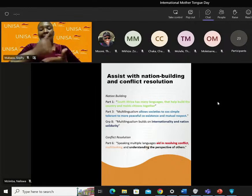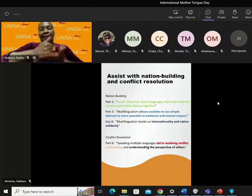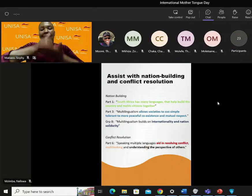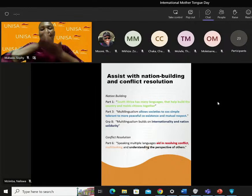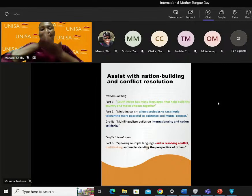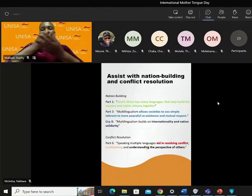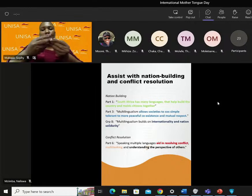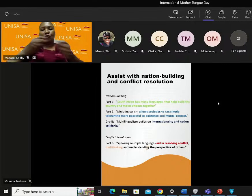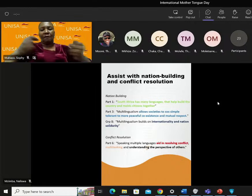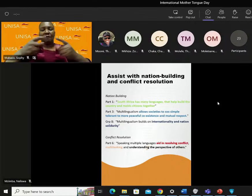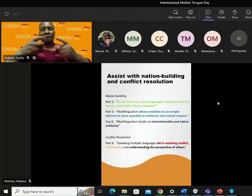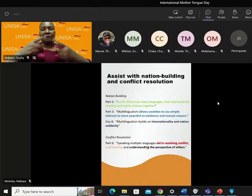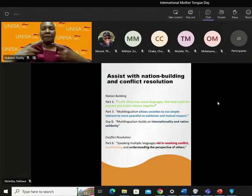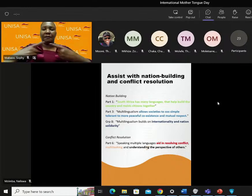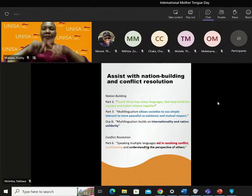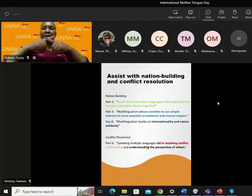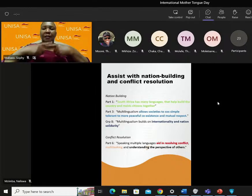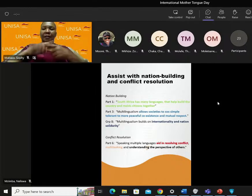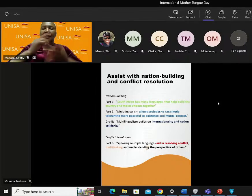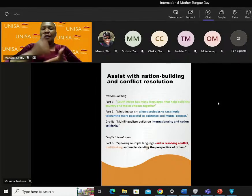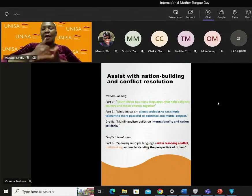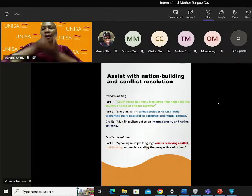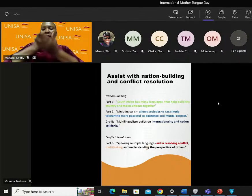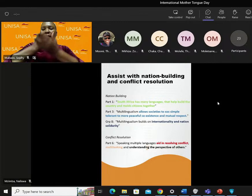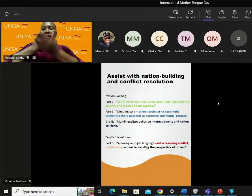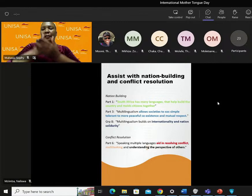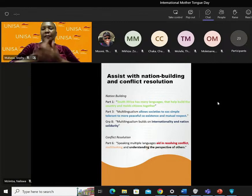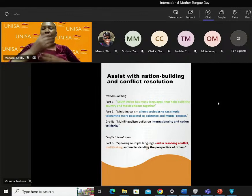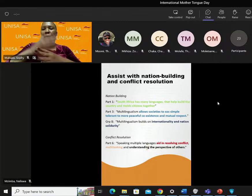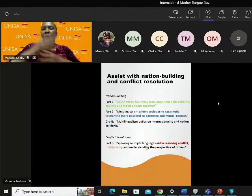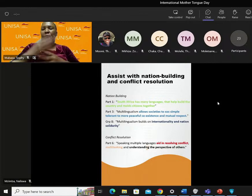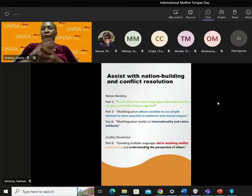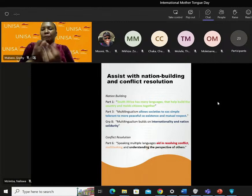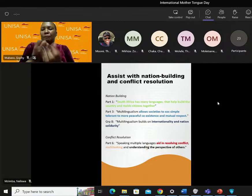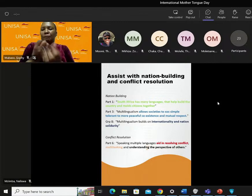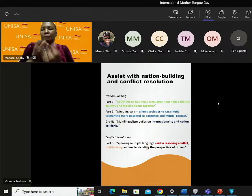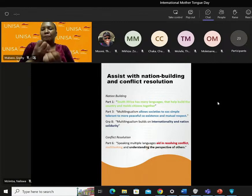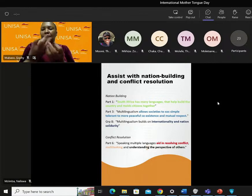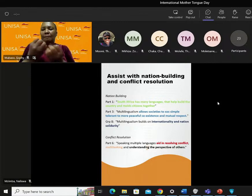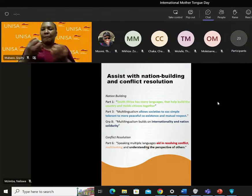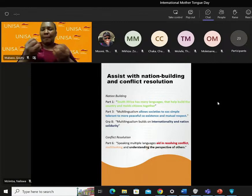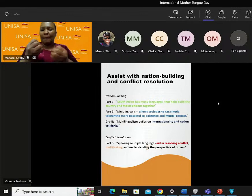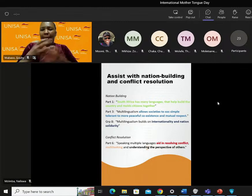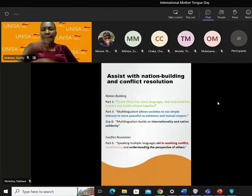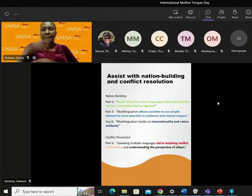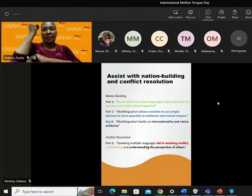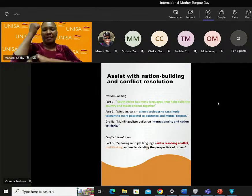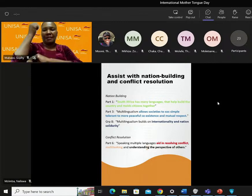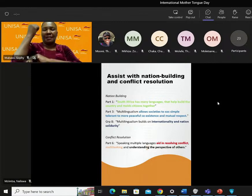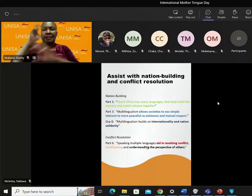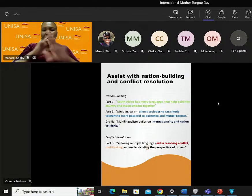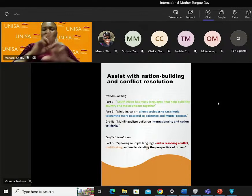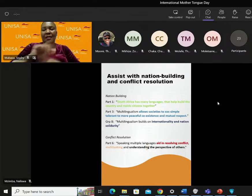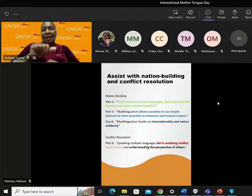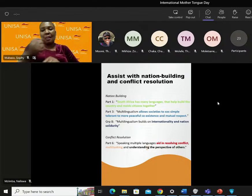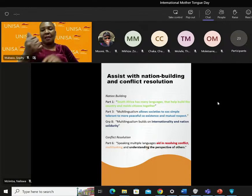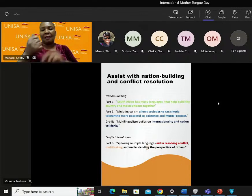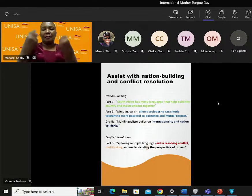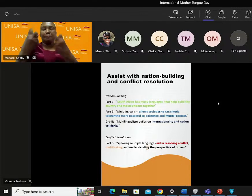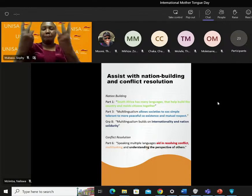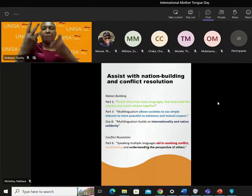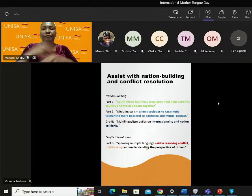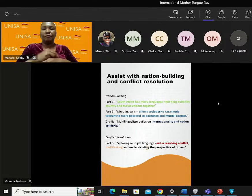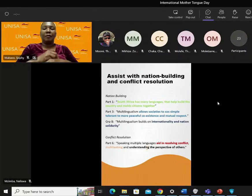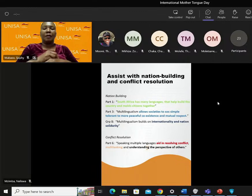conflict. It helps with multitasking and understanding the perspective of others. So here you can see that they're even delving into